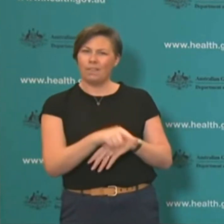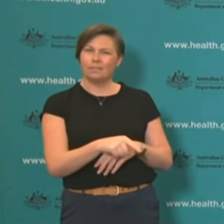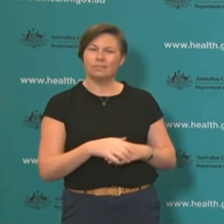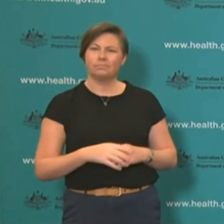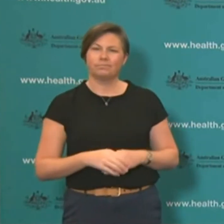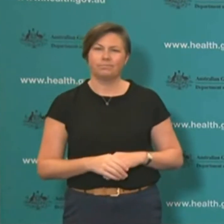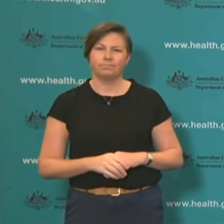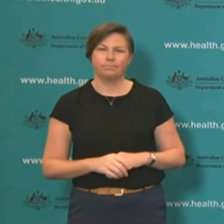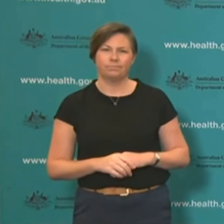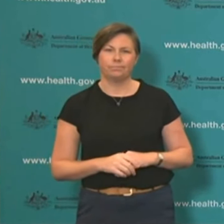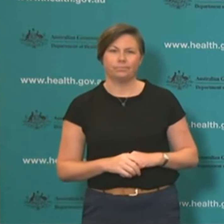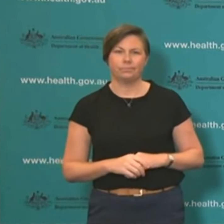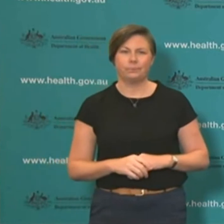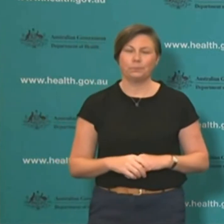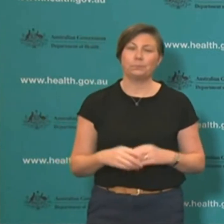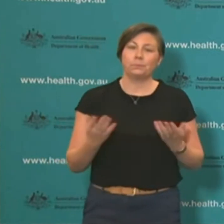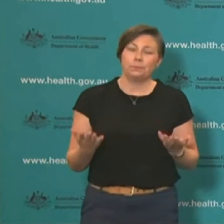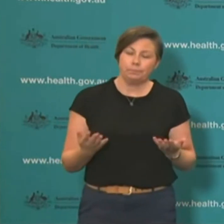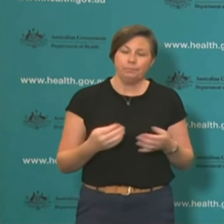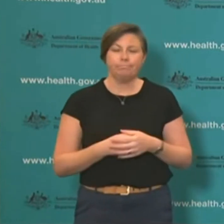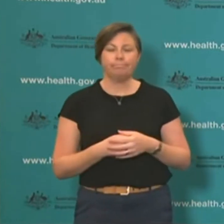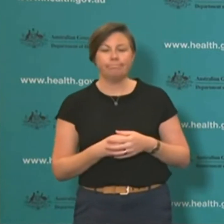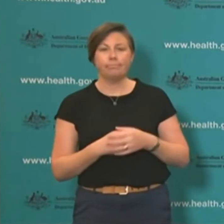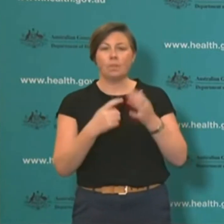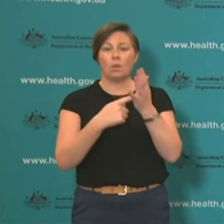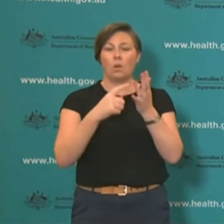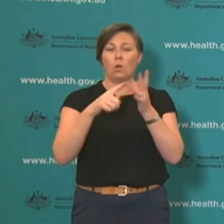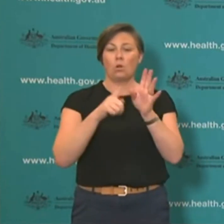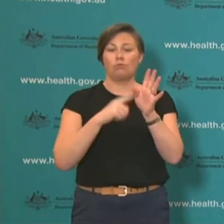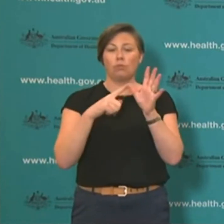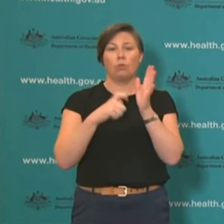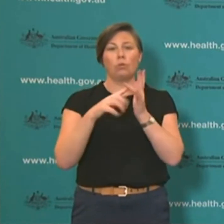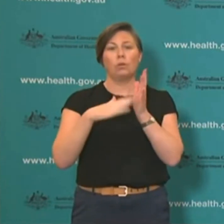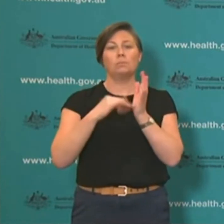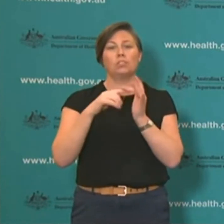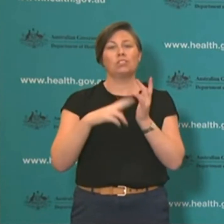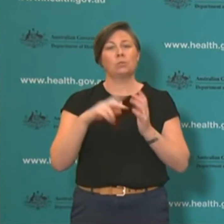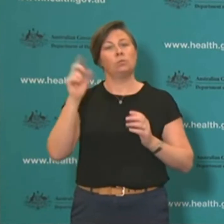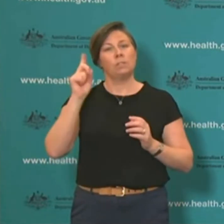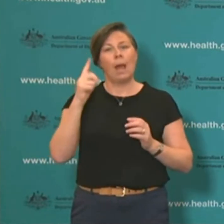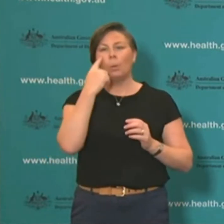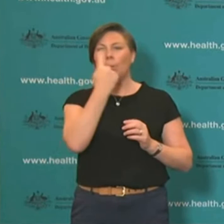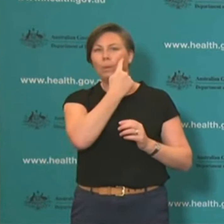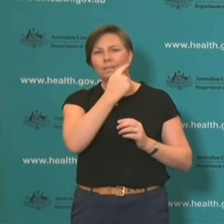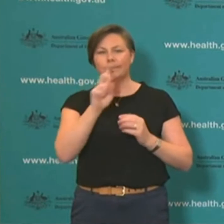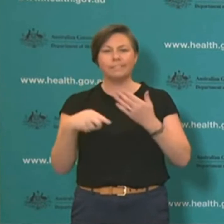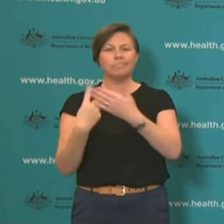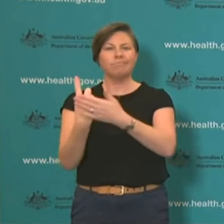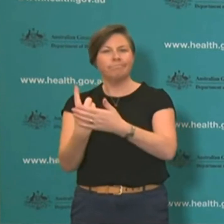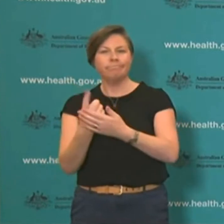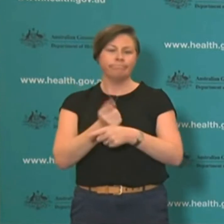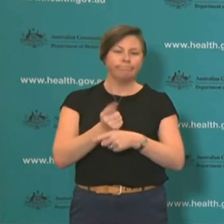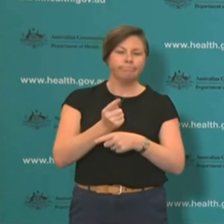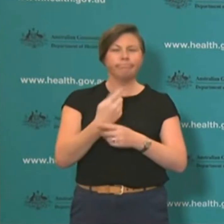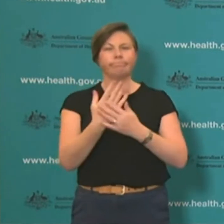were many words used in the Royal Commission witness statements today that perhaps don't reflect